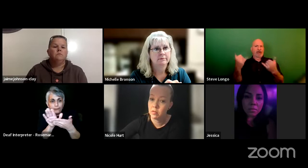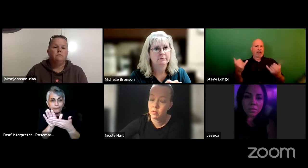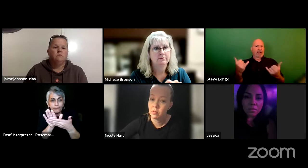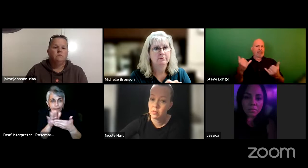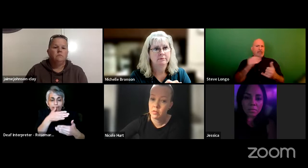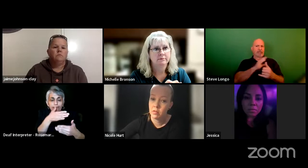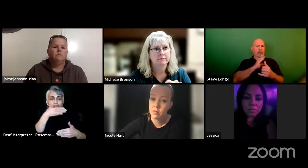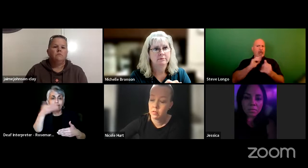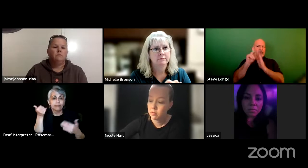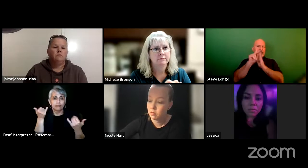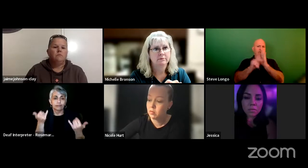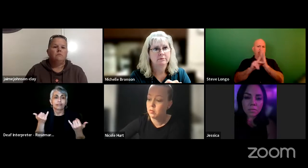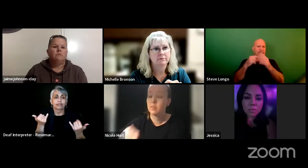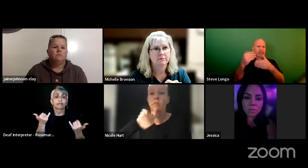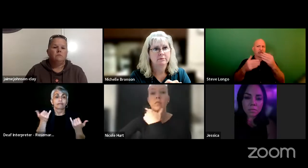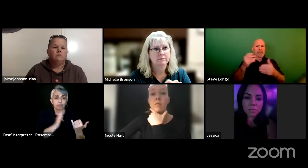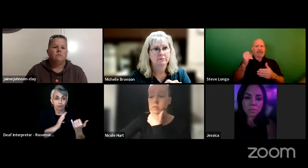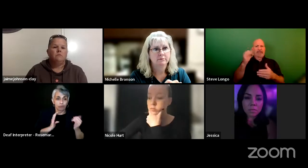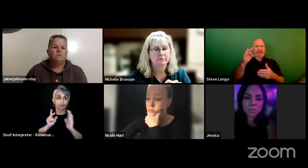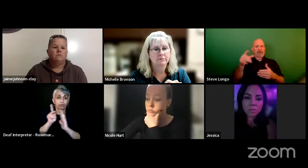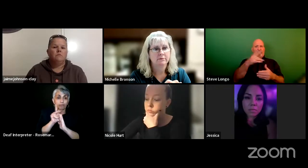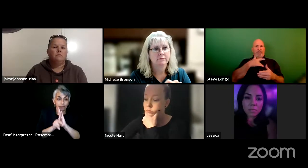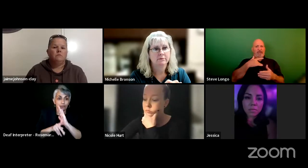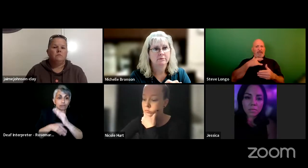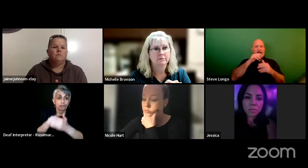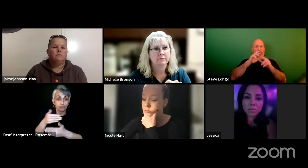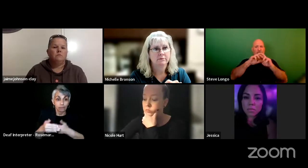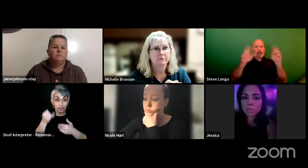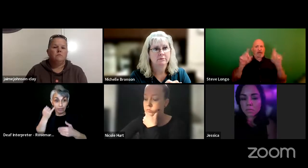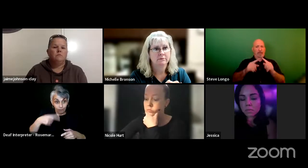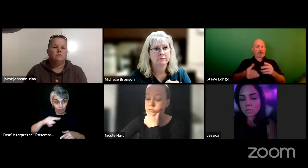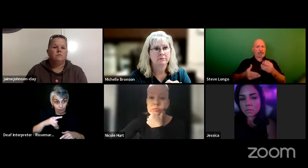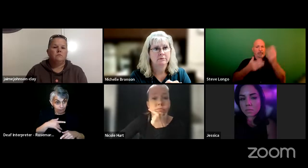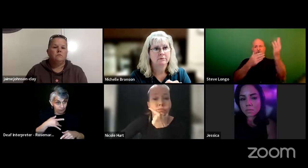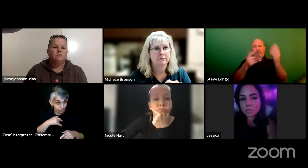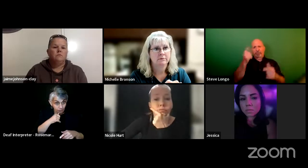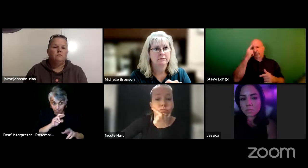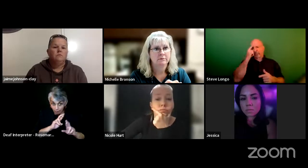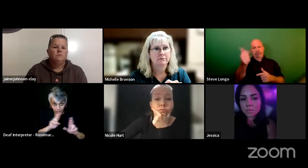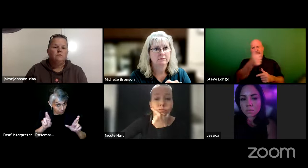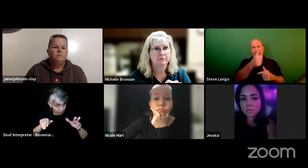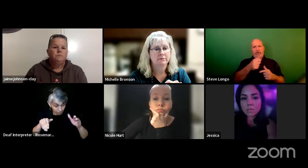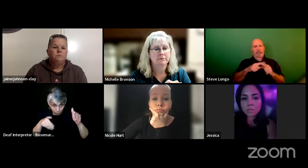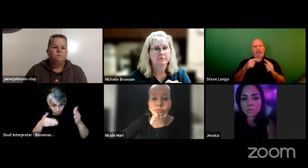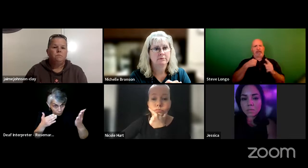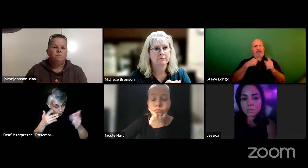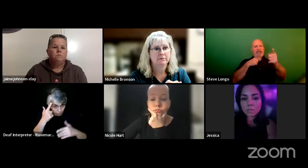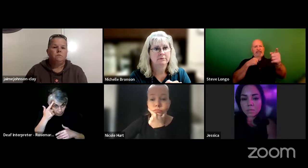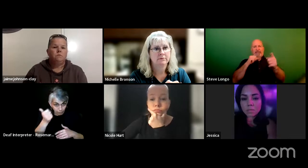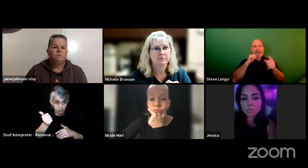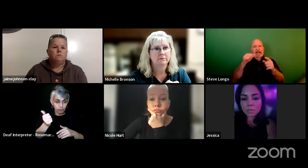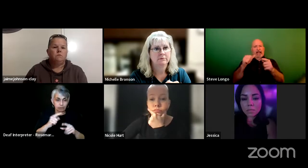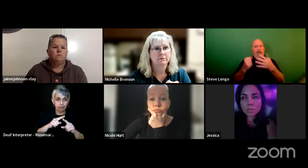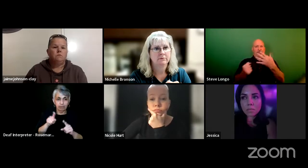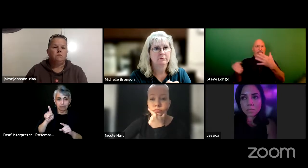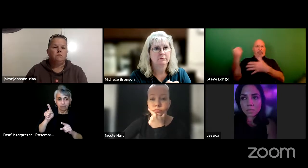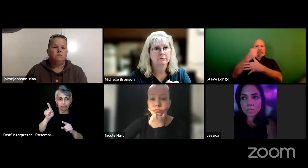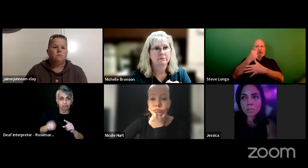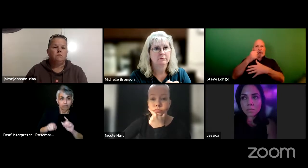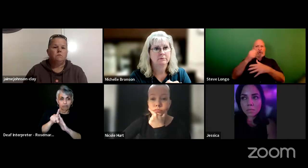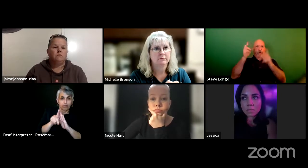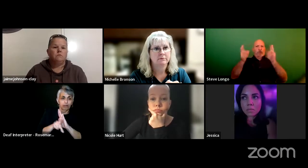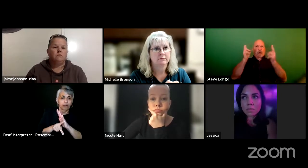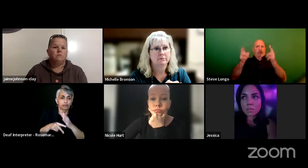Still needing to make we made a few modifications with that. If you are ready to